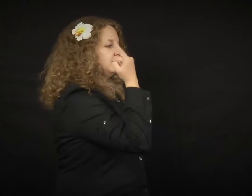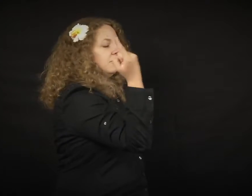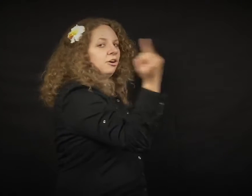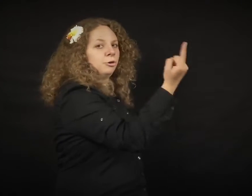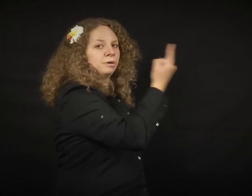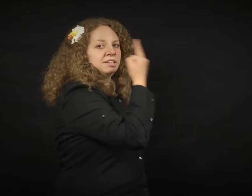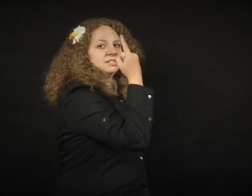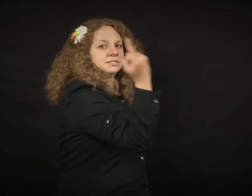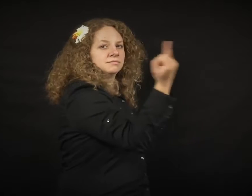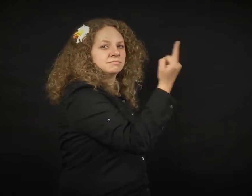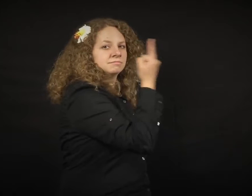always,